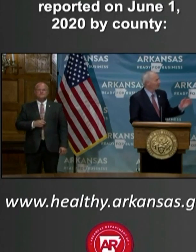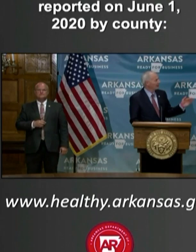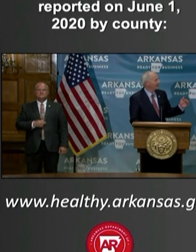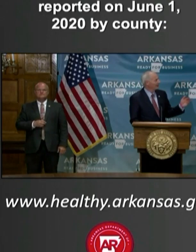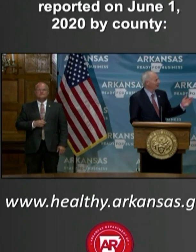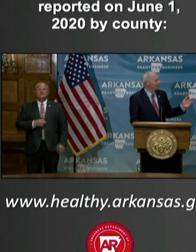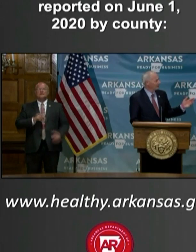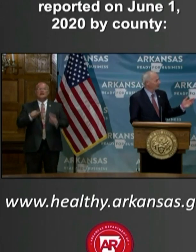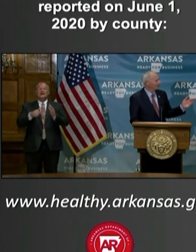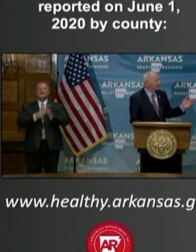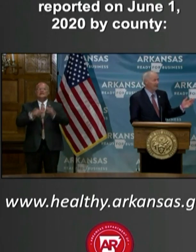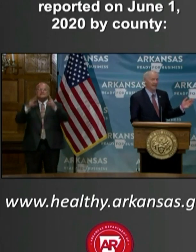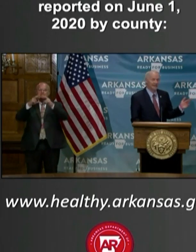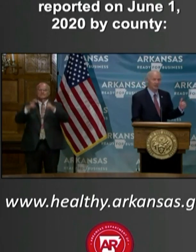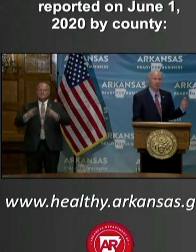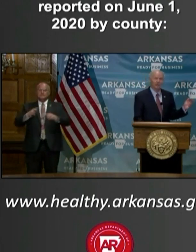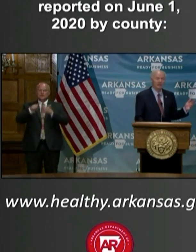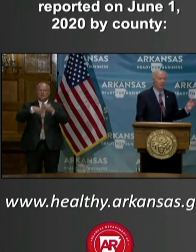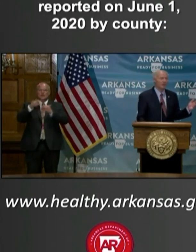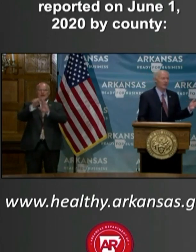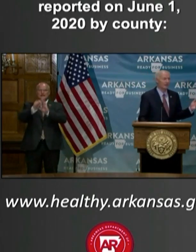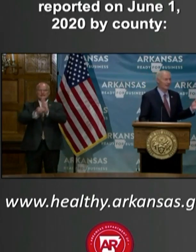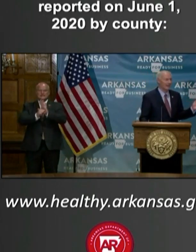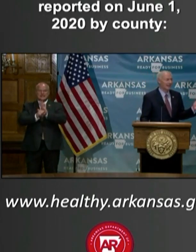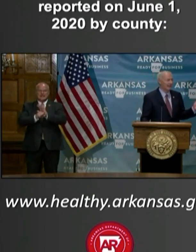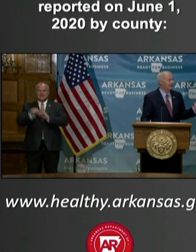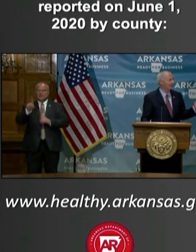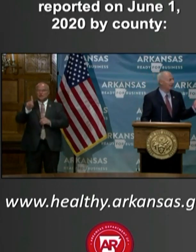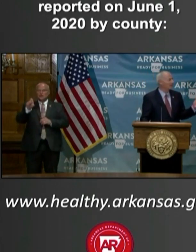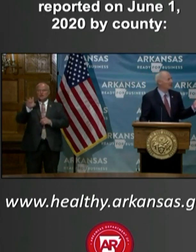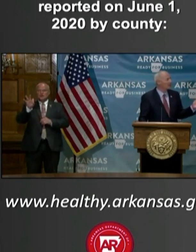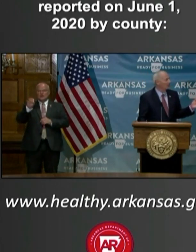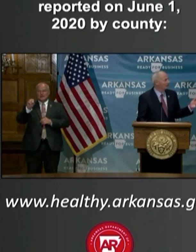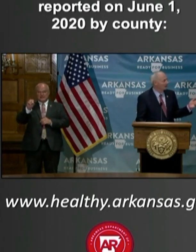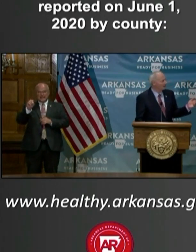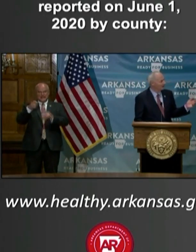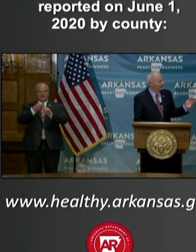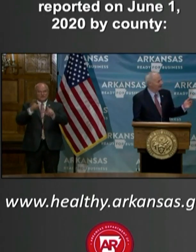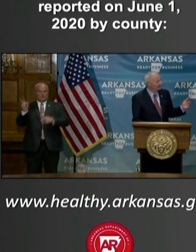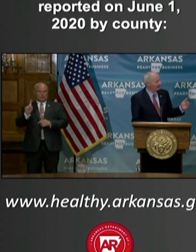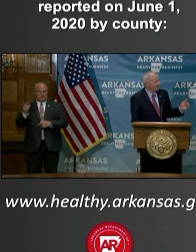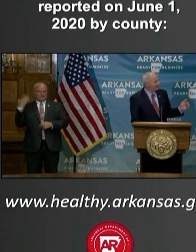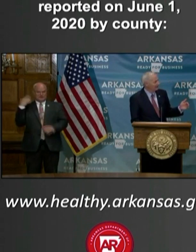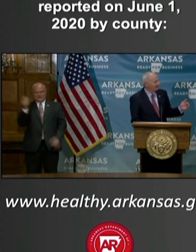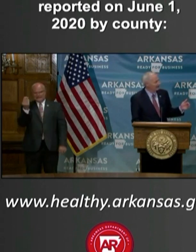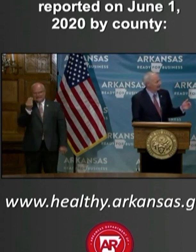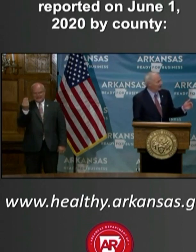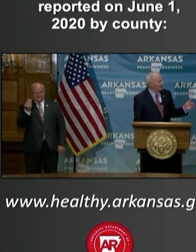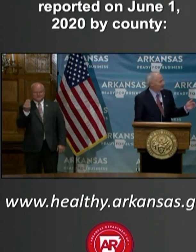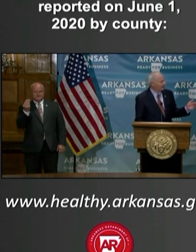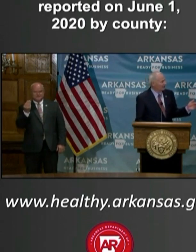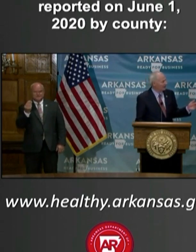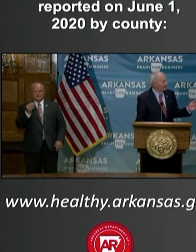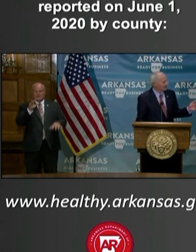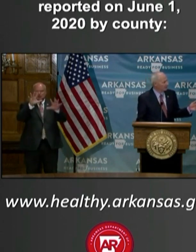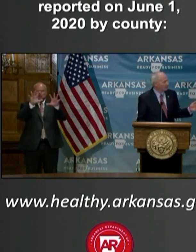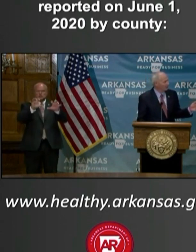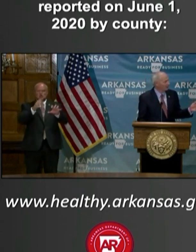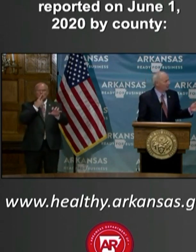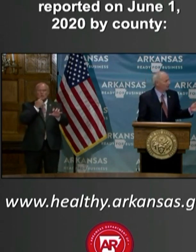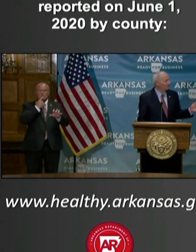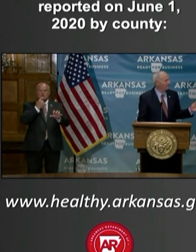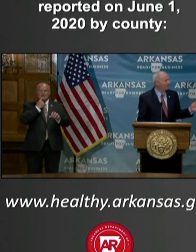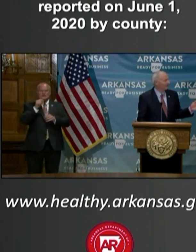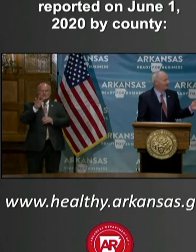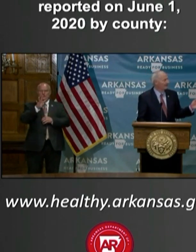this is a breakdown across the state as to where these 190 came from on Monday. In the dark red, it's